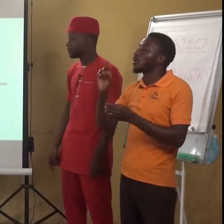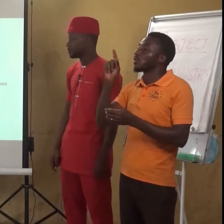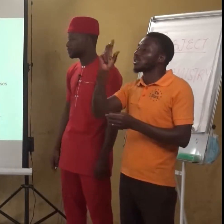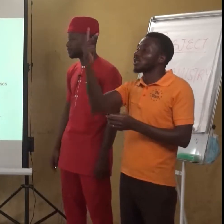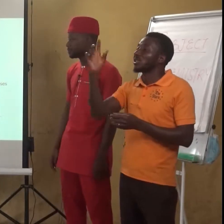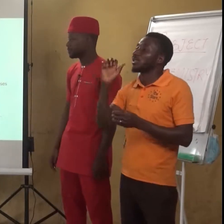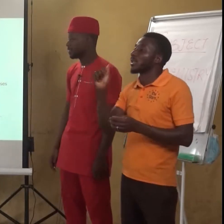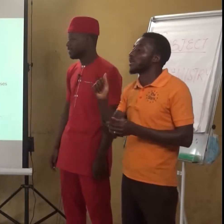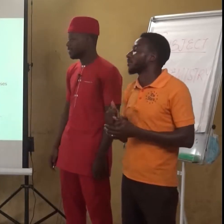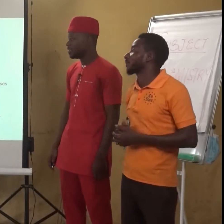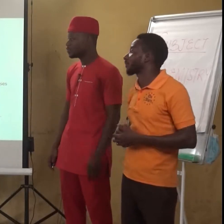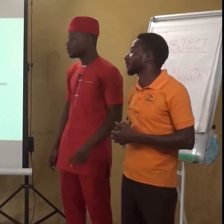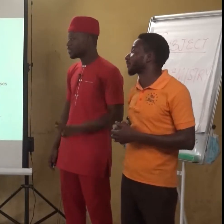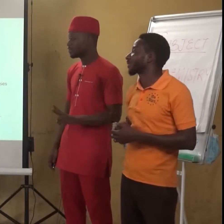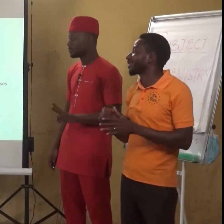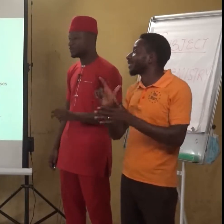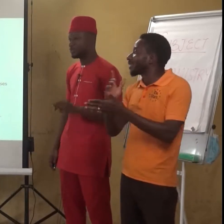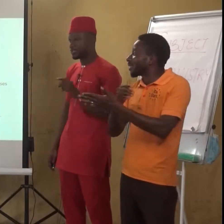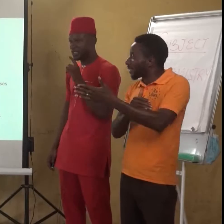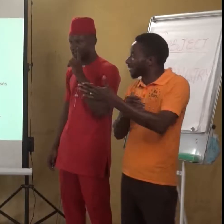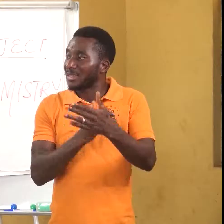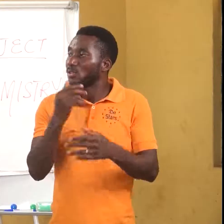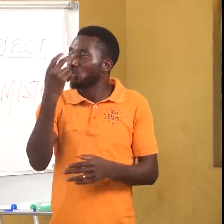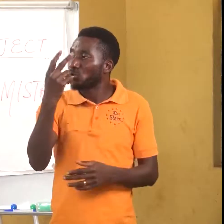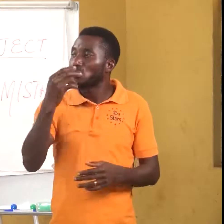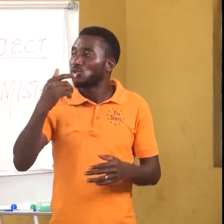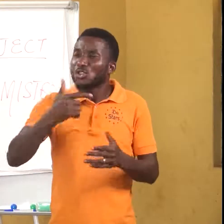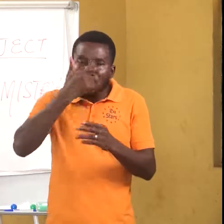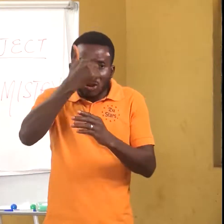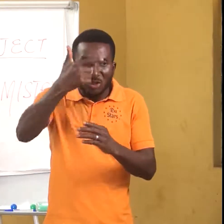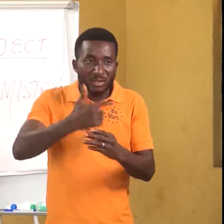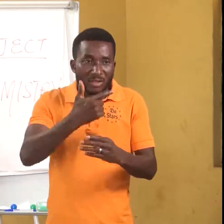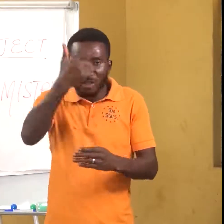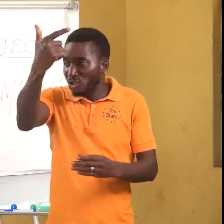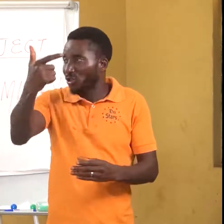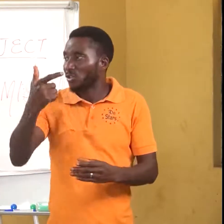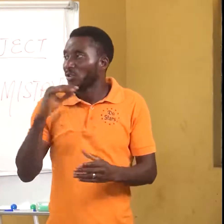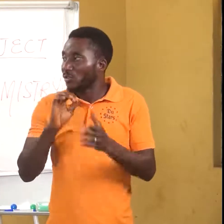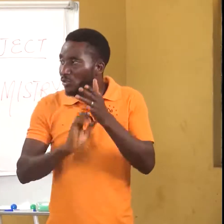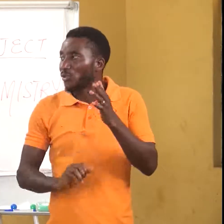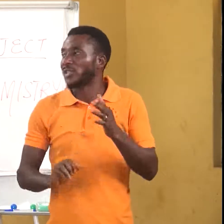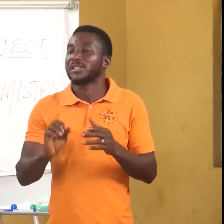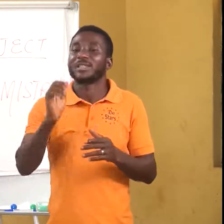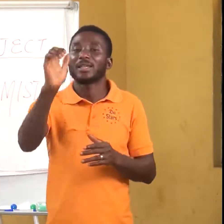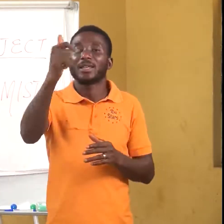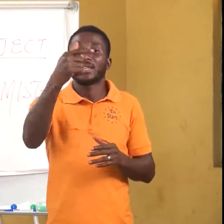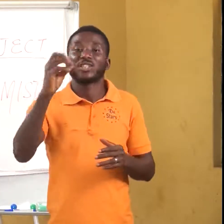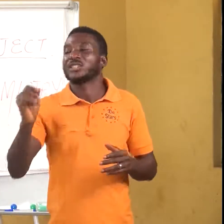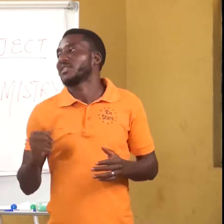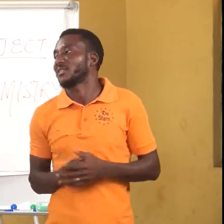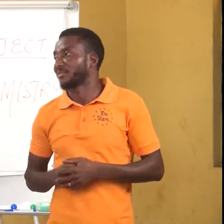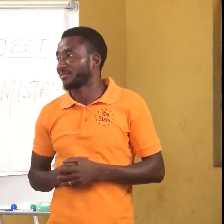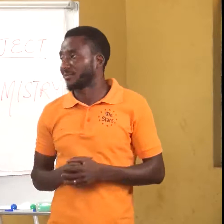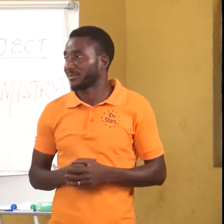3a, list 2 gaseous reducing agents. Give 2 examples of reducing agents that are gases. That